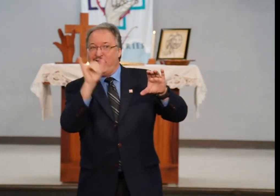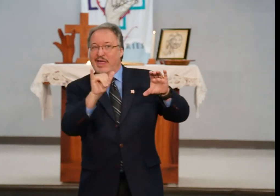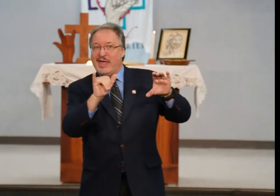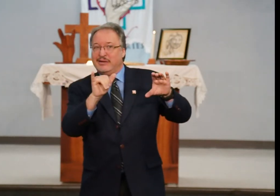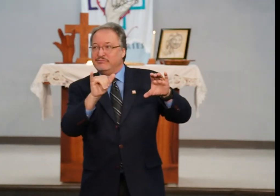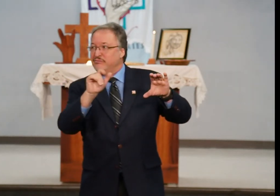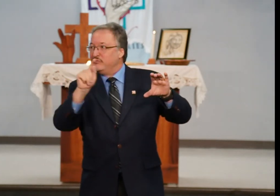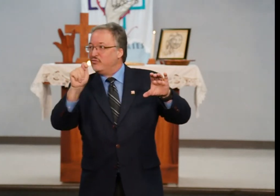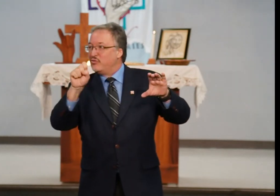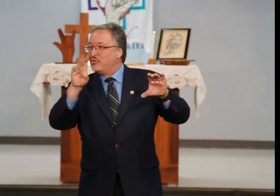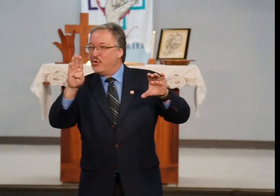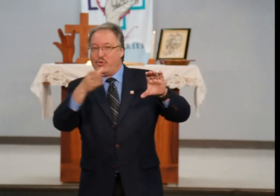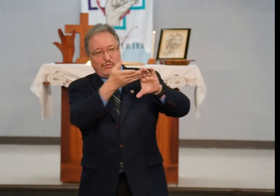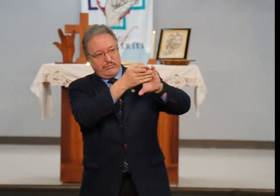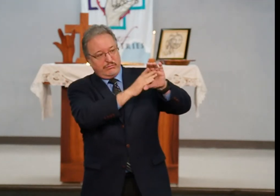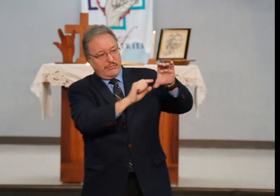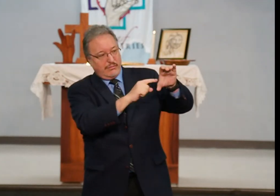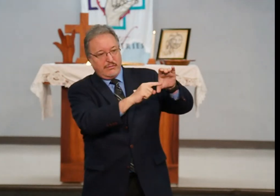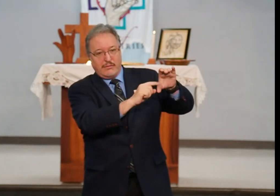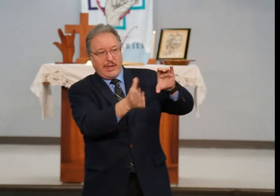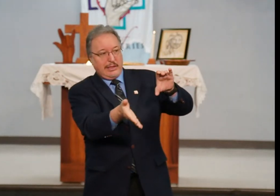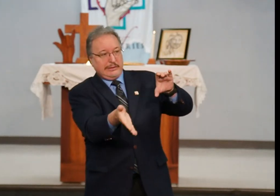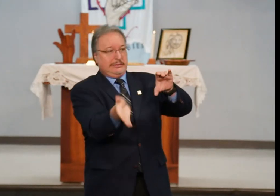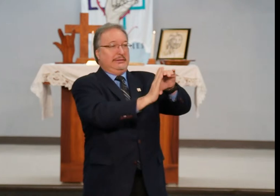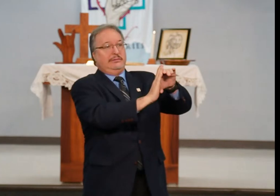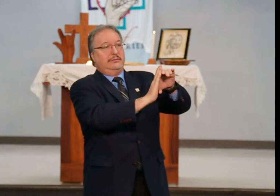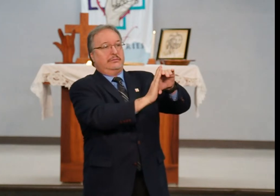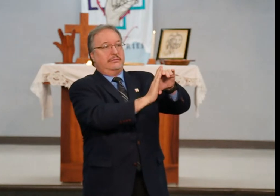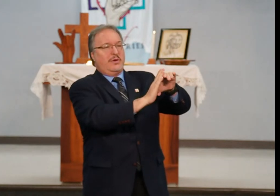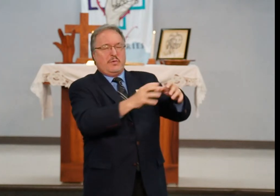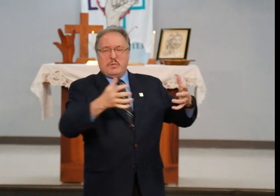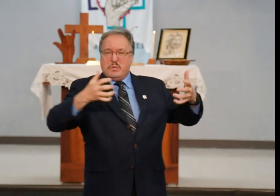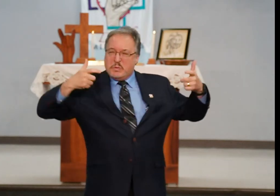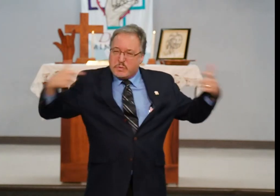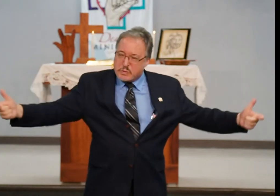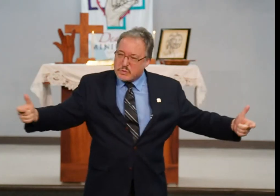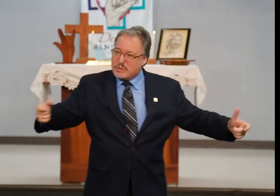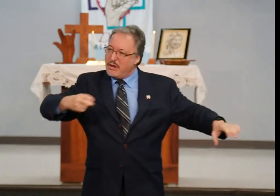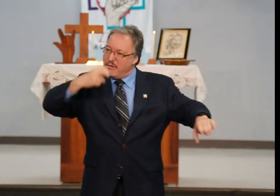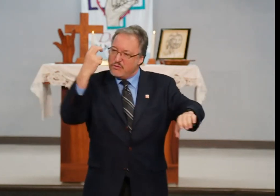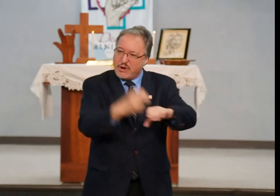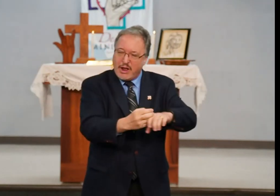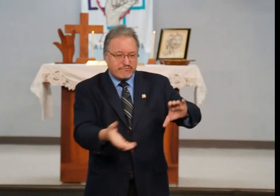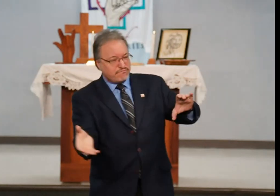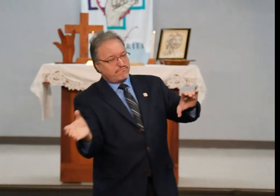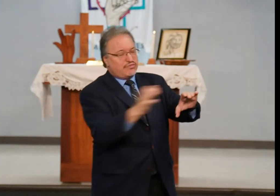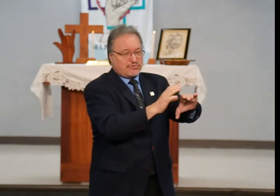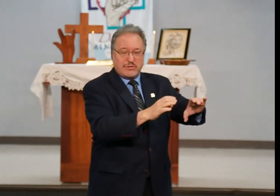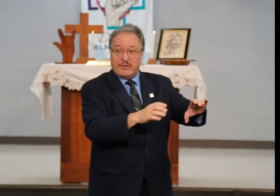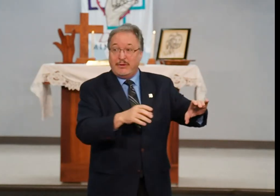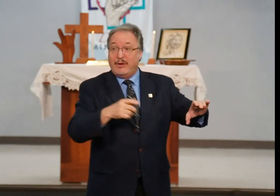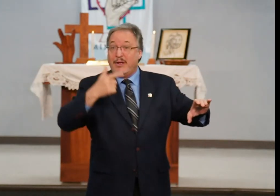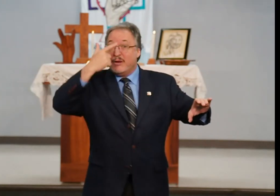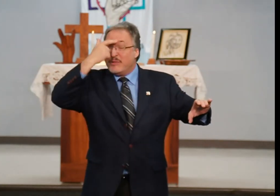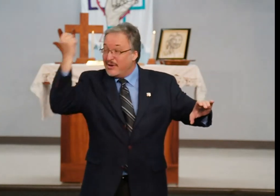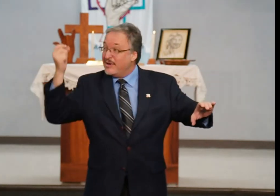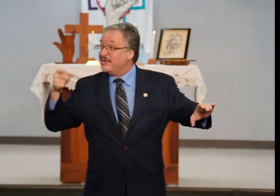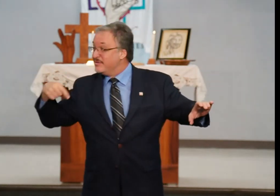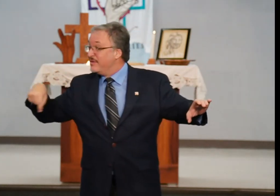realized that the tomb was covered by a huge stone that would be much too